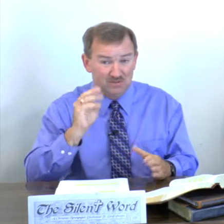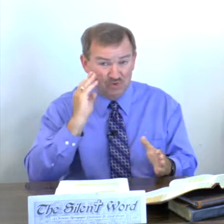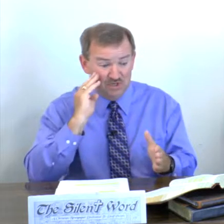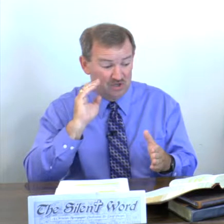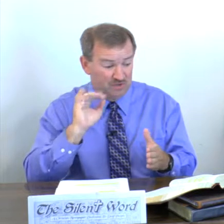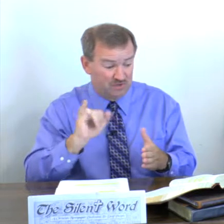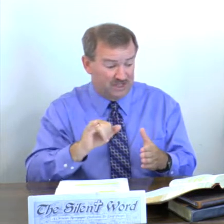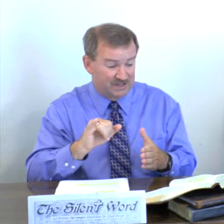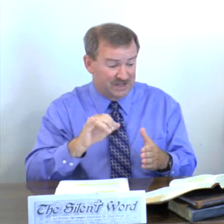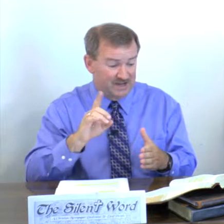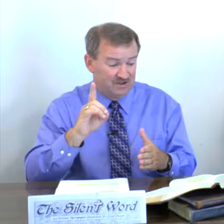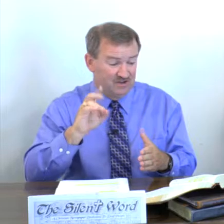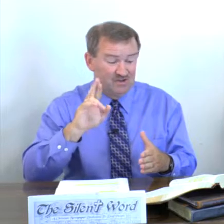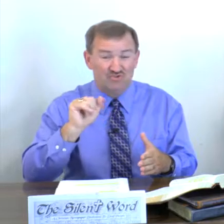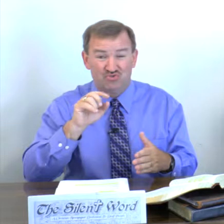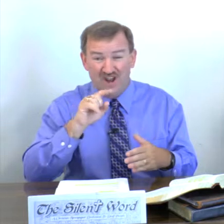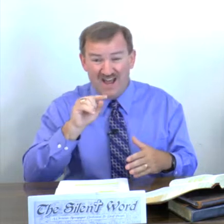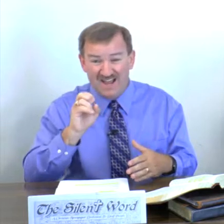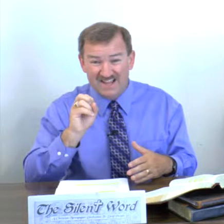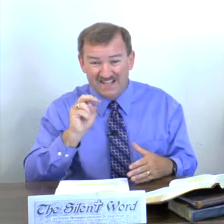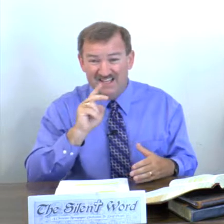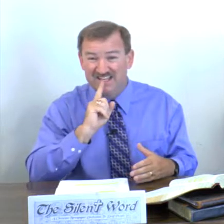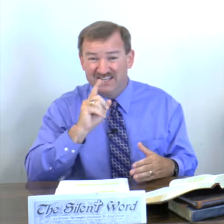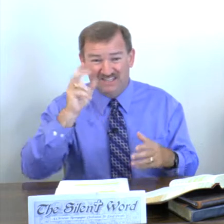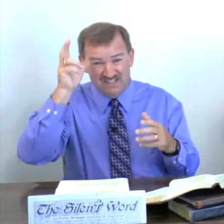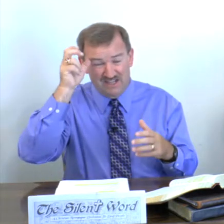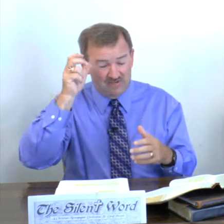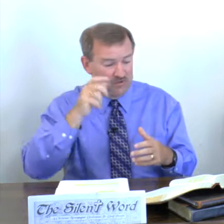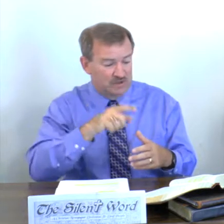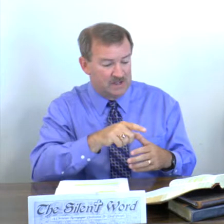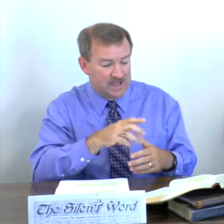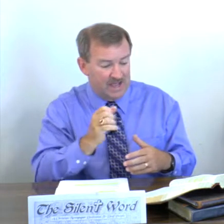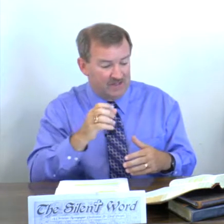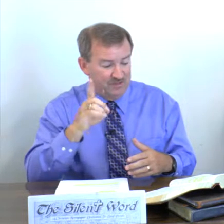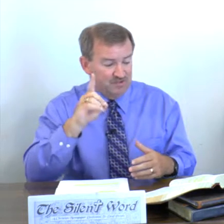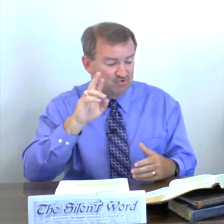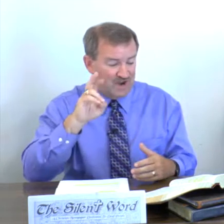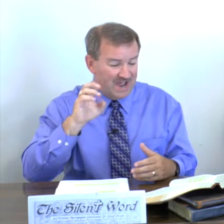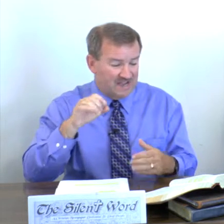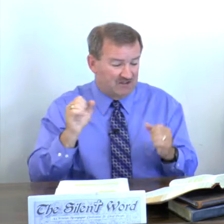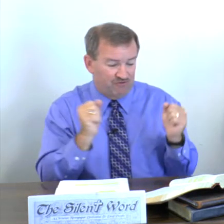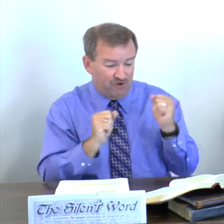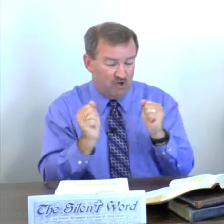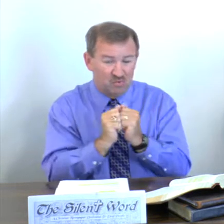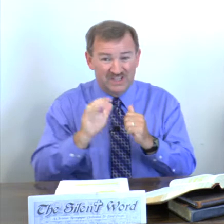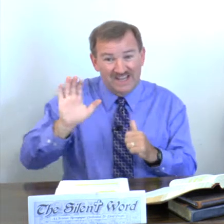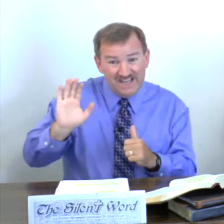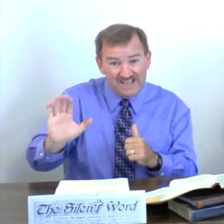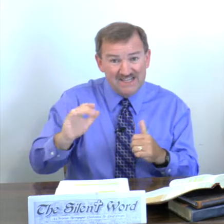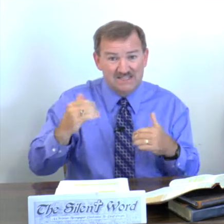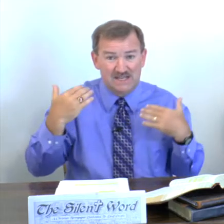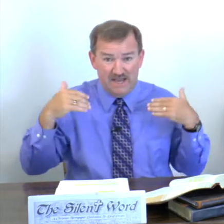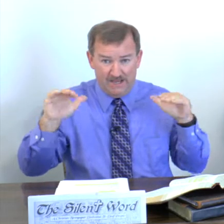We know that that dragon is the devil. "And the dragon fought with his